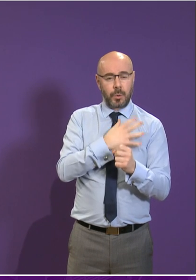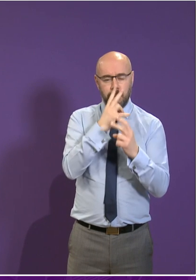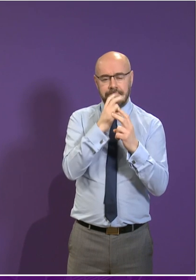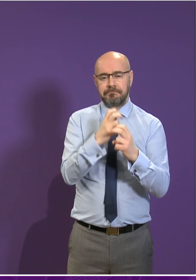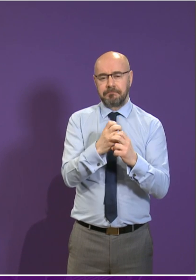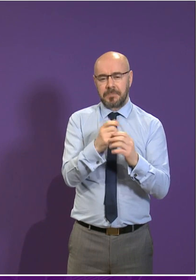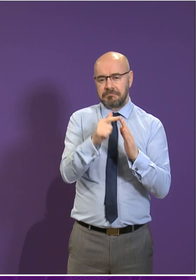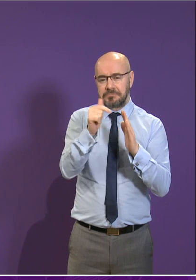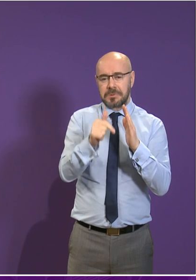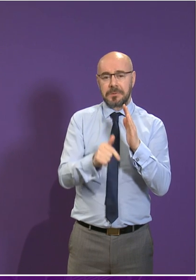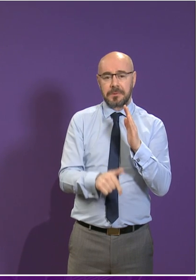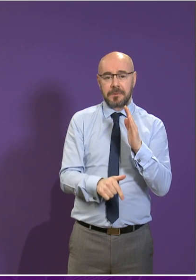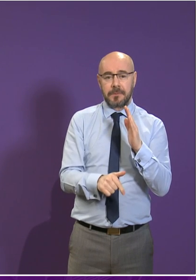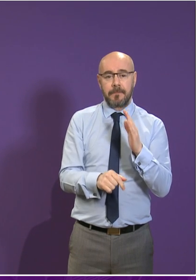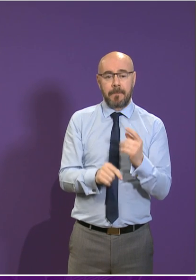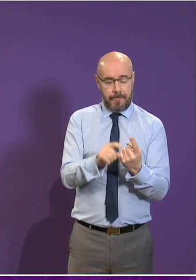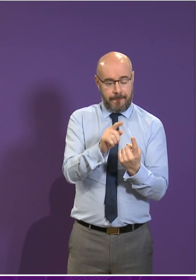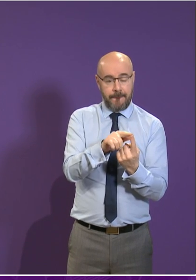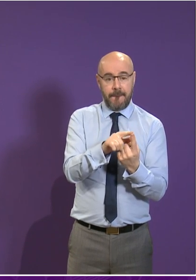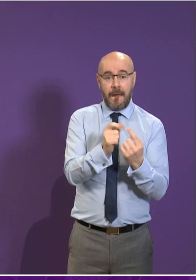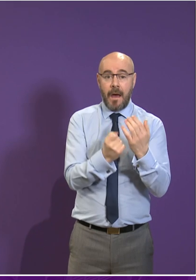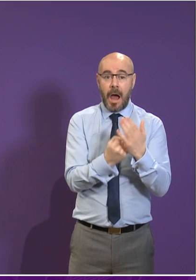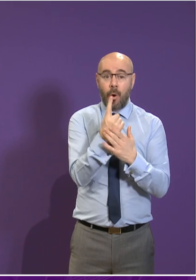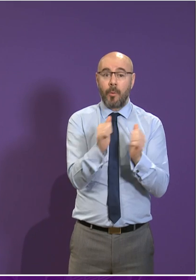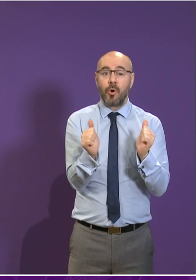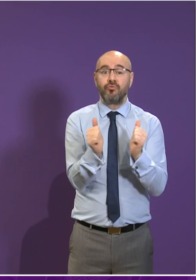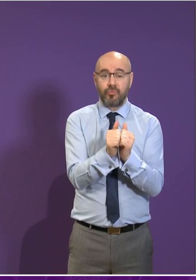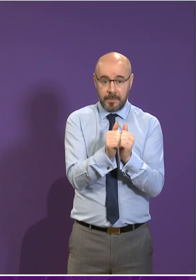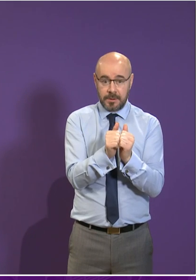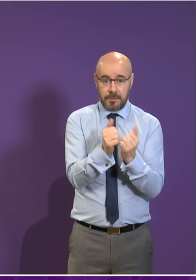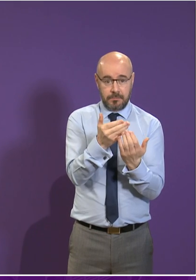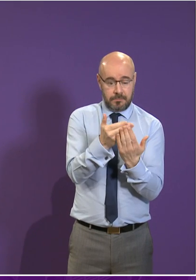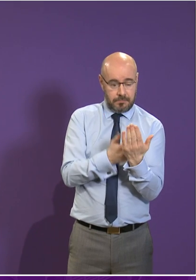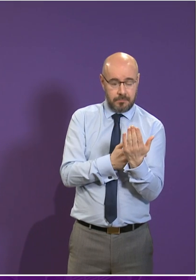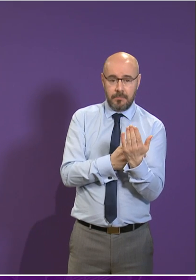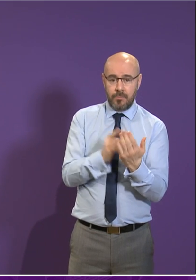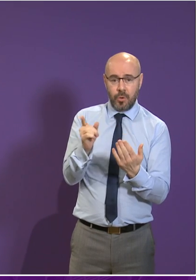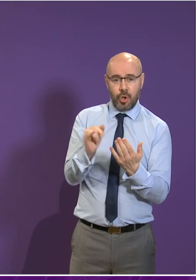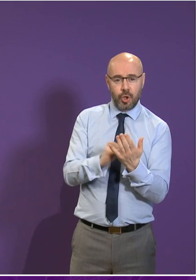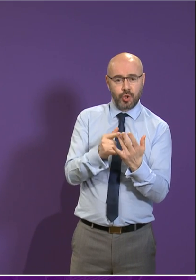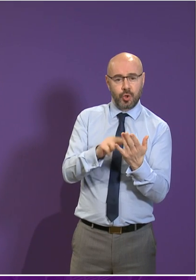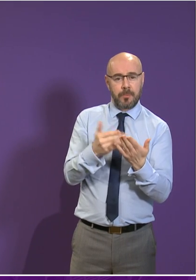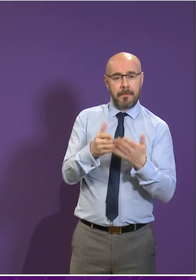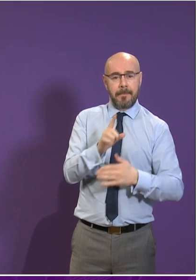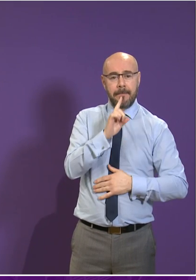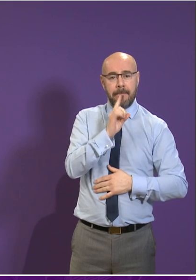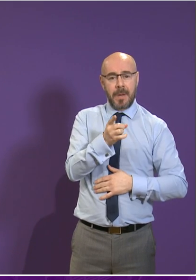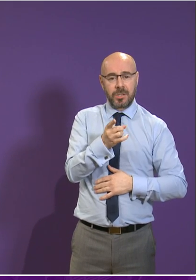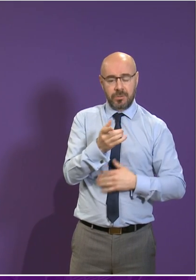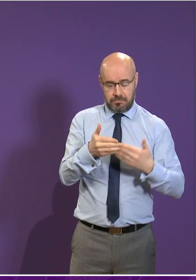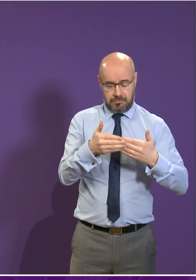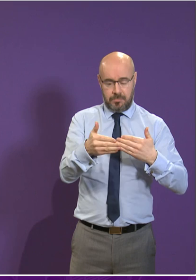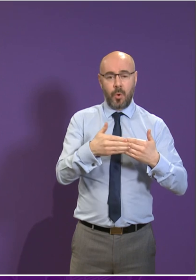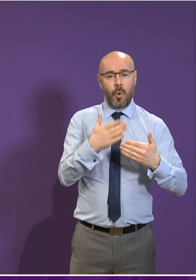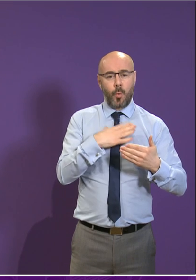further. We obviously have the outcome agreements, and you talked, John, in your initial comment about how you're trying to maybe make